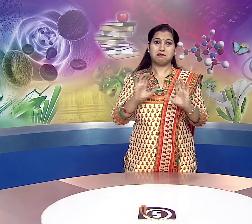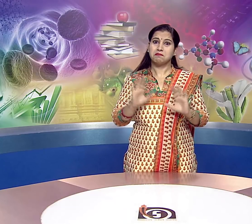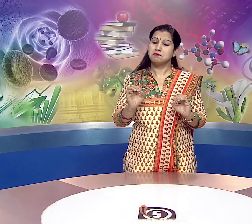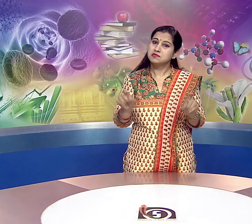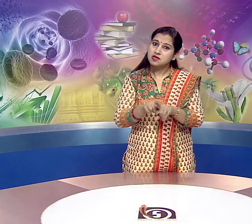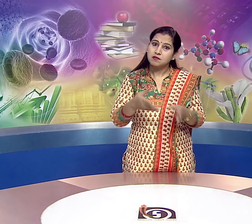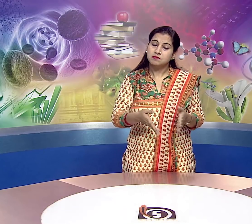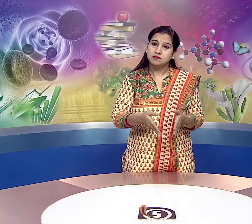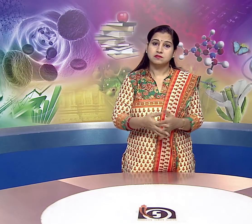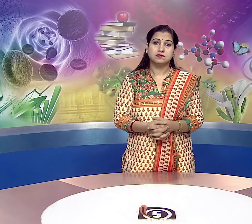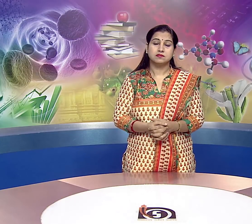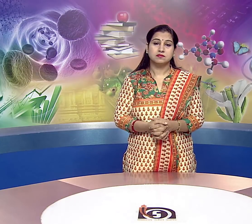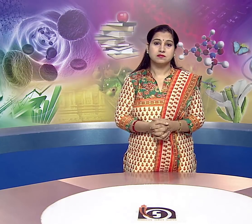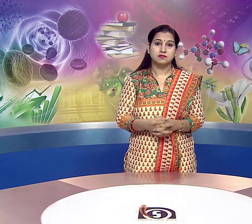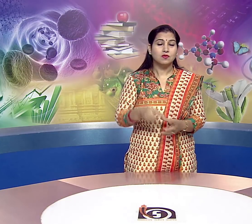If they could read the tiger's mind,